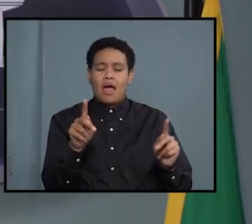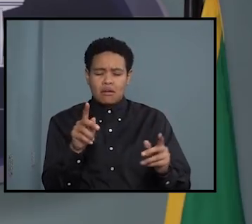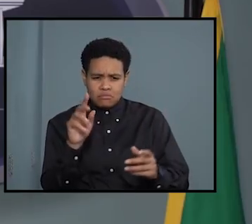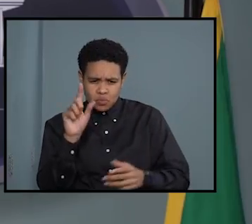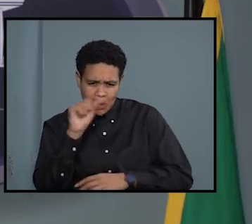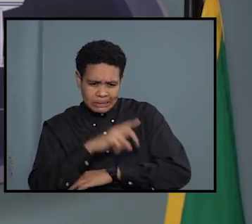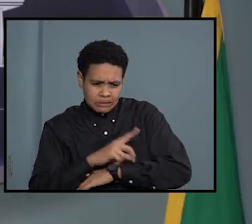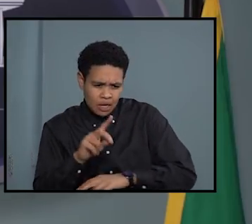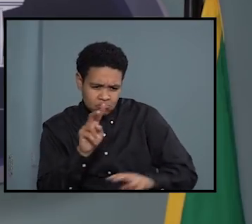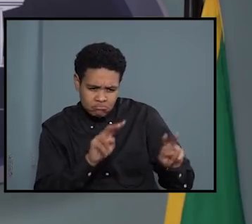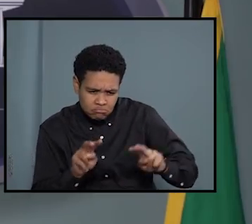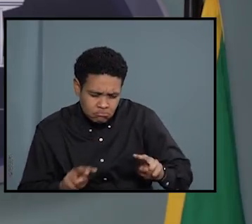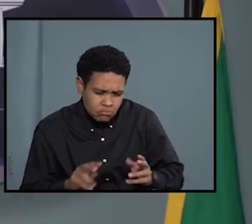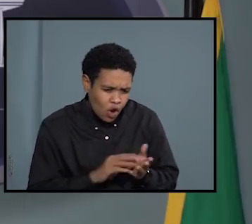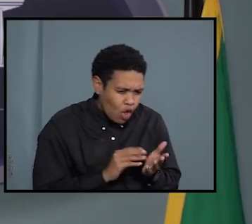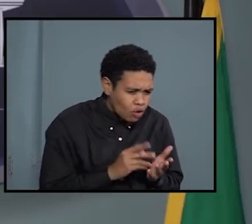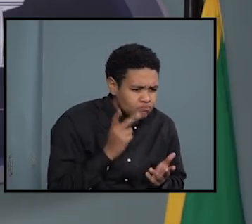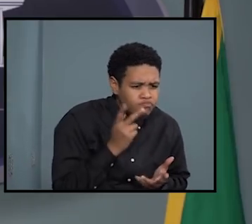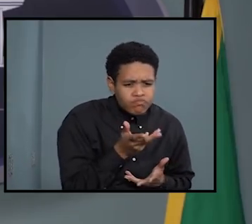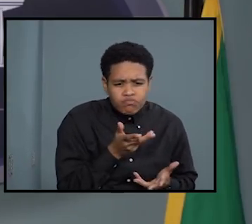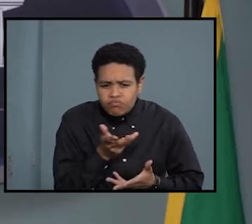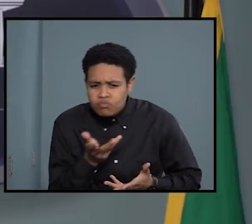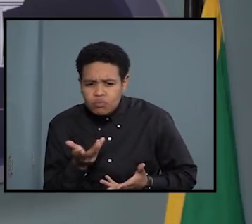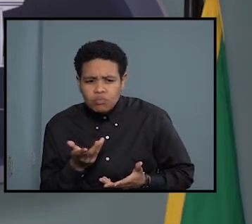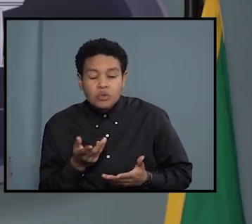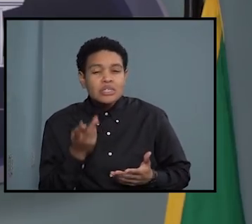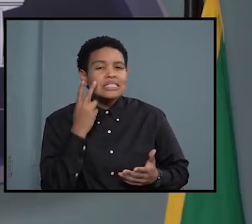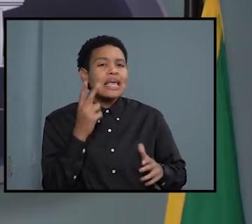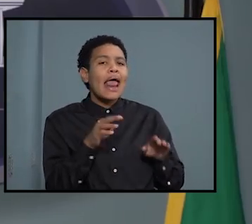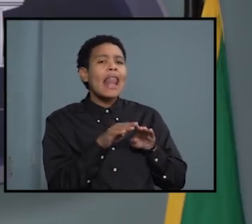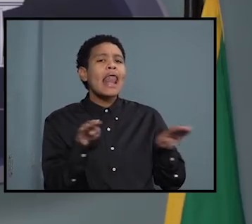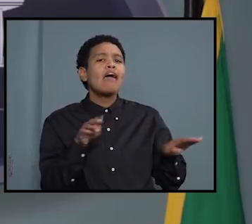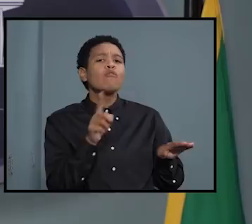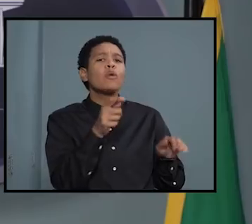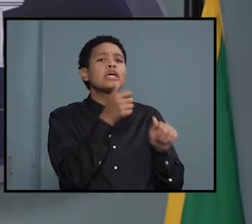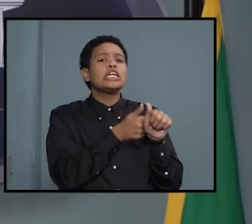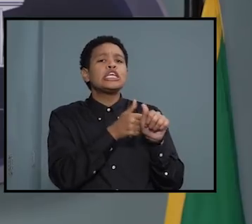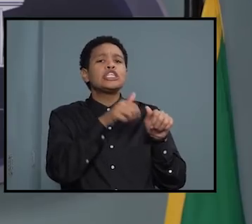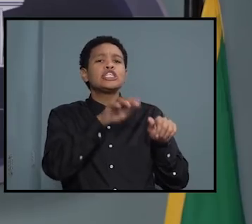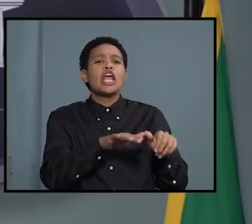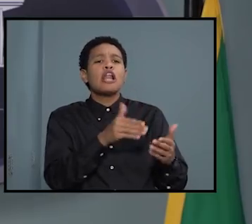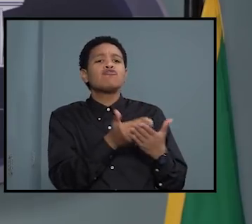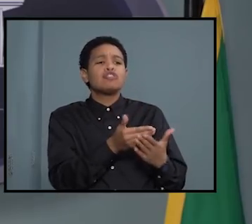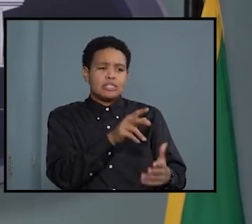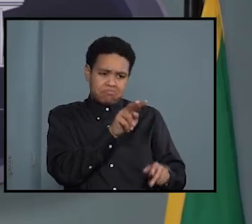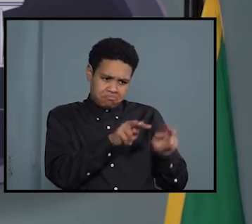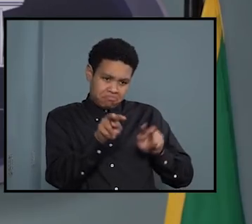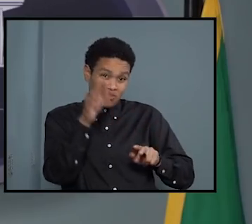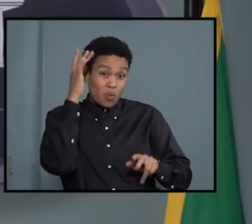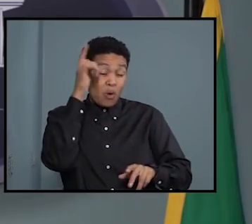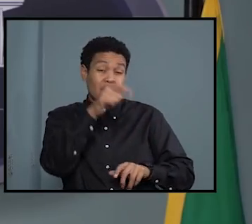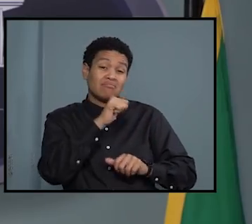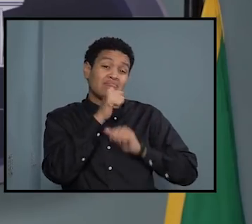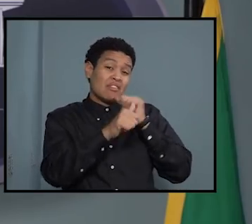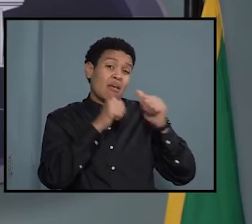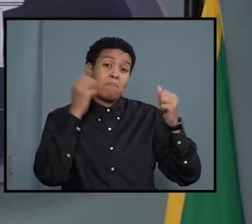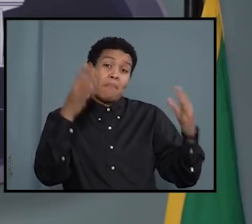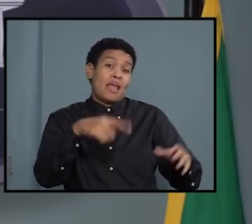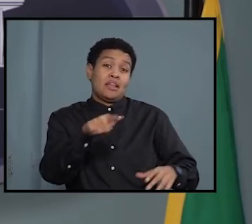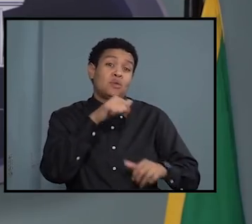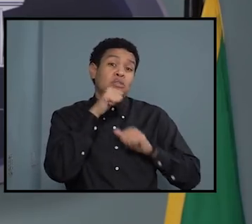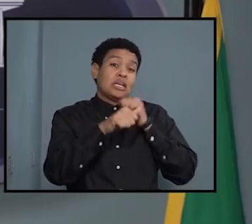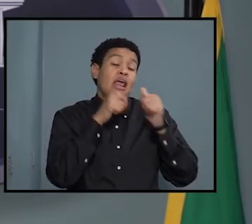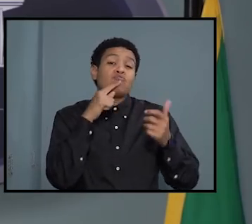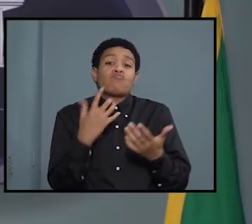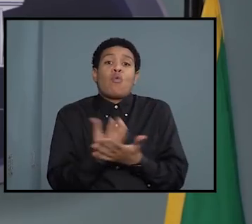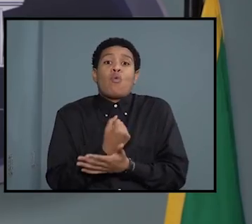that we can get a good feel for the level at which each child is, because they have been denied, many of them,